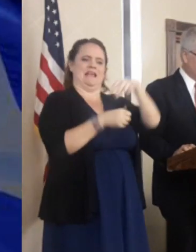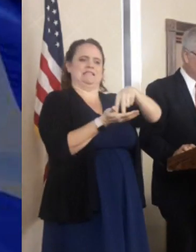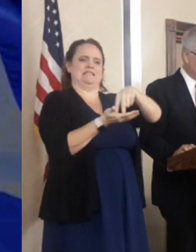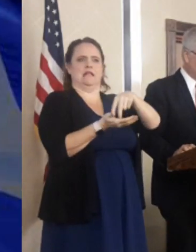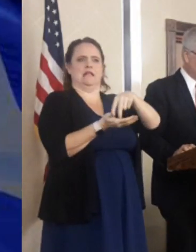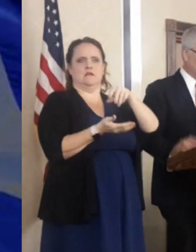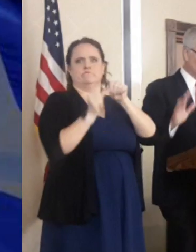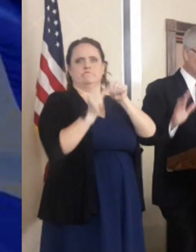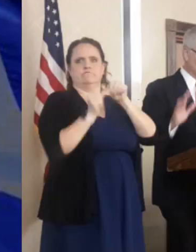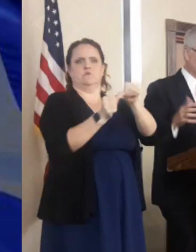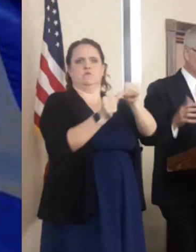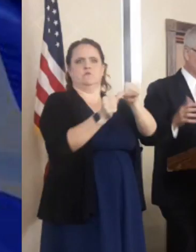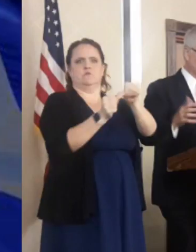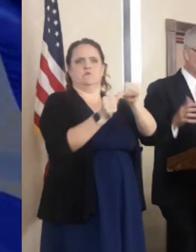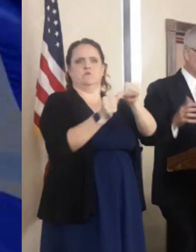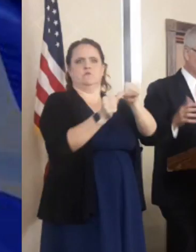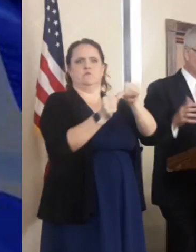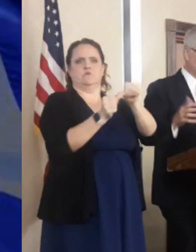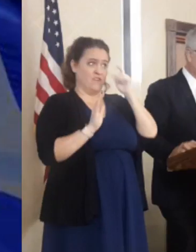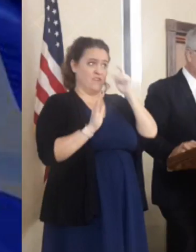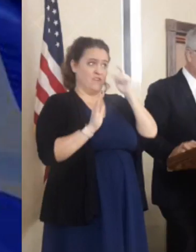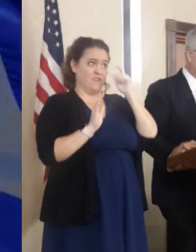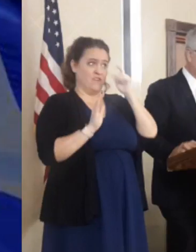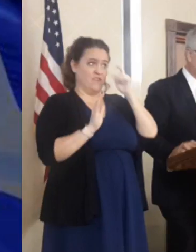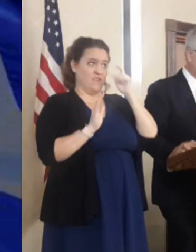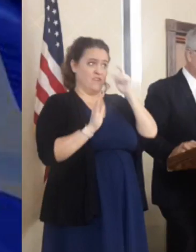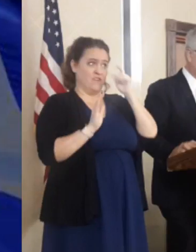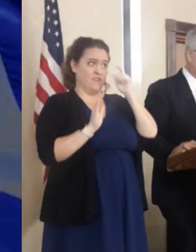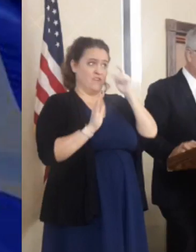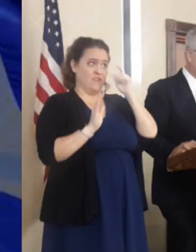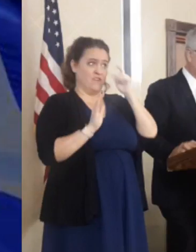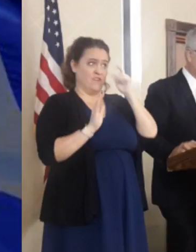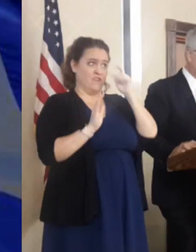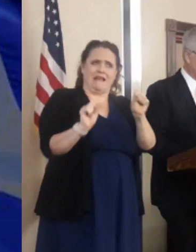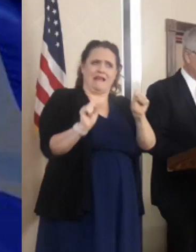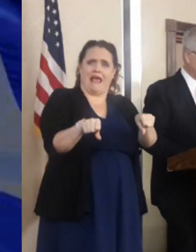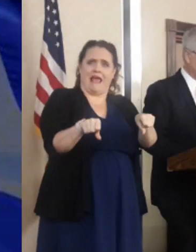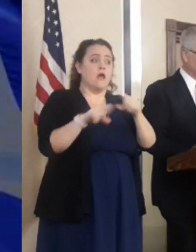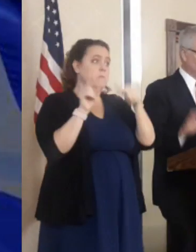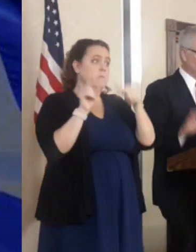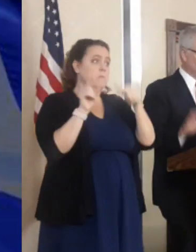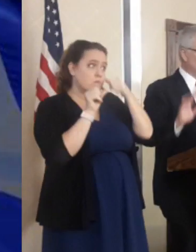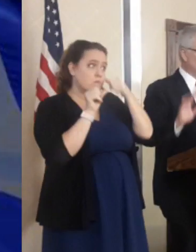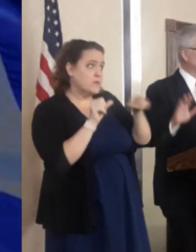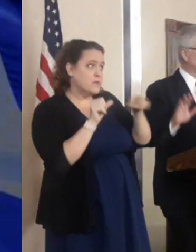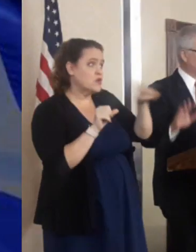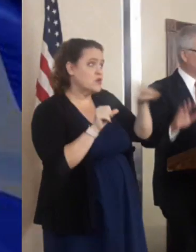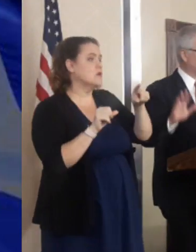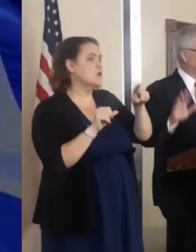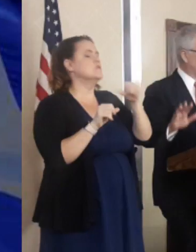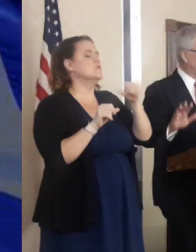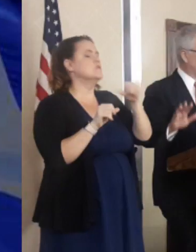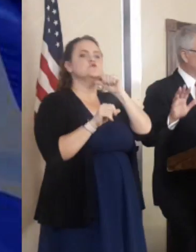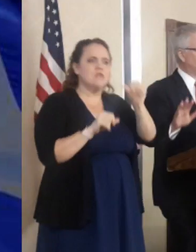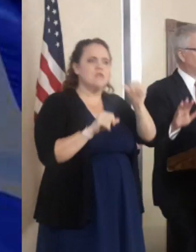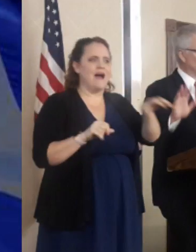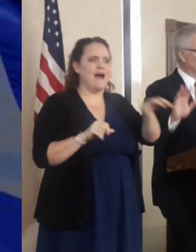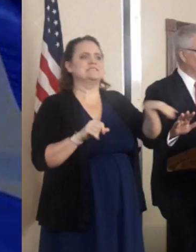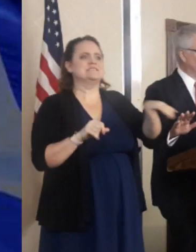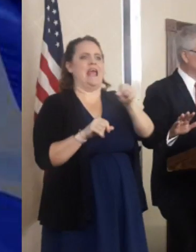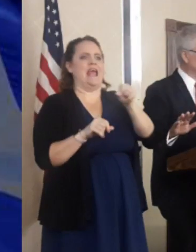minute and put the rules up on the projector, we can. The main thing to keep in mind is don't take the devices out of the